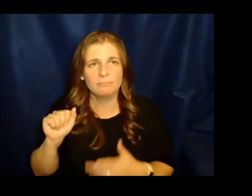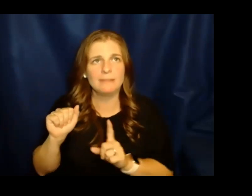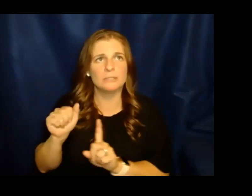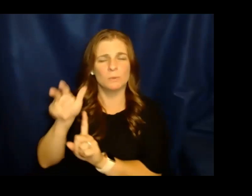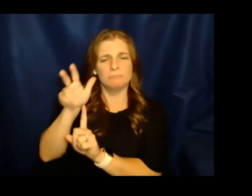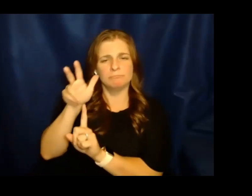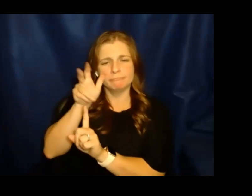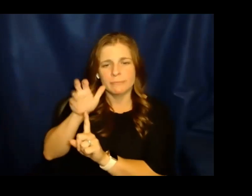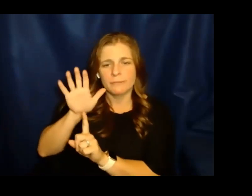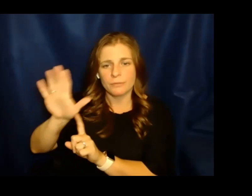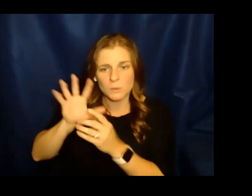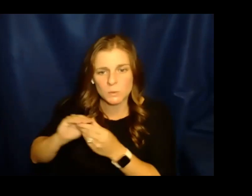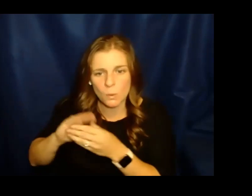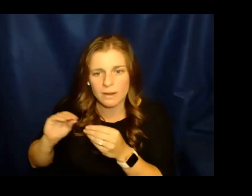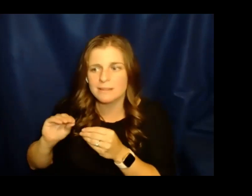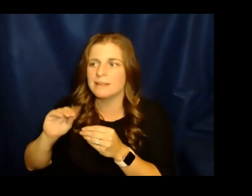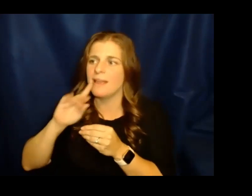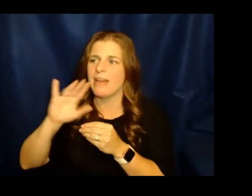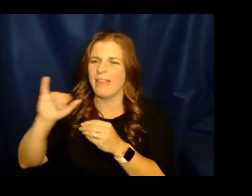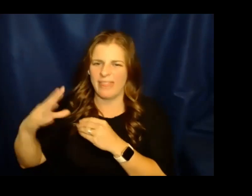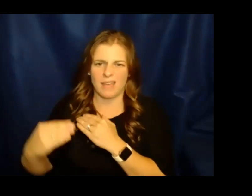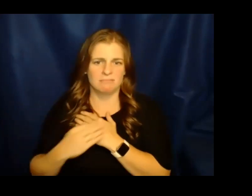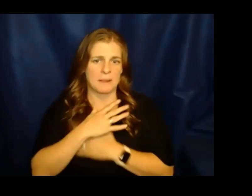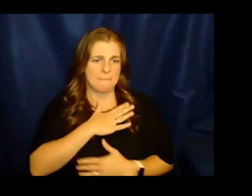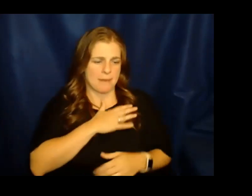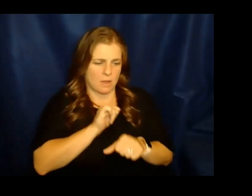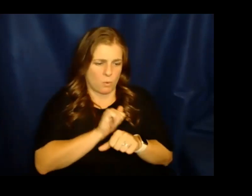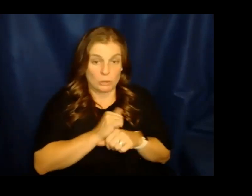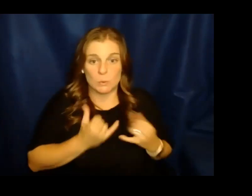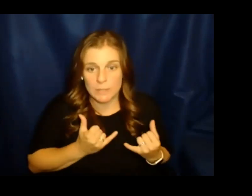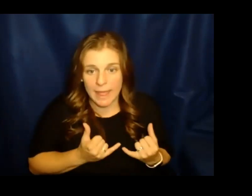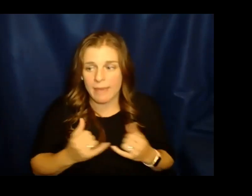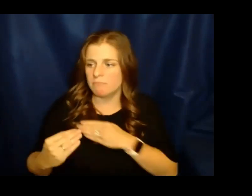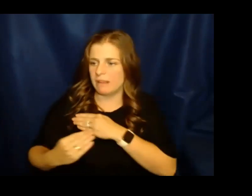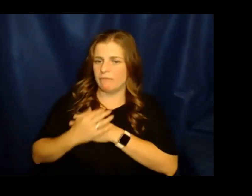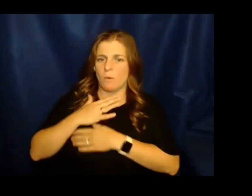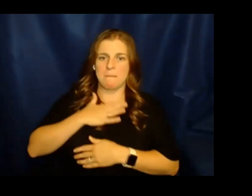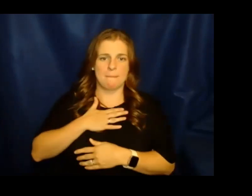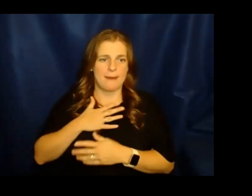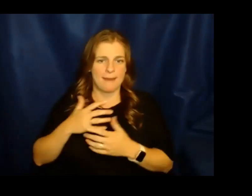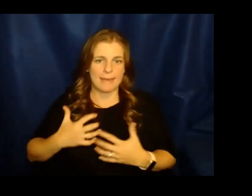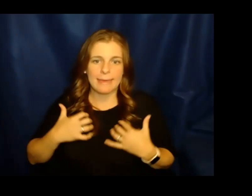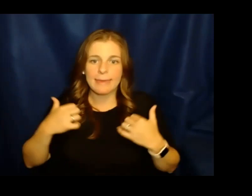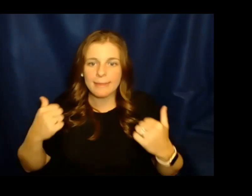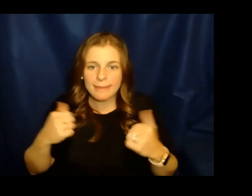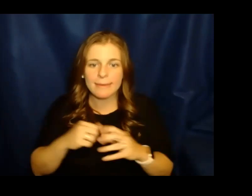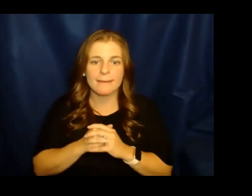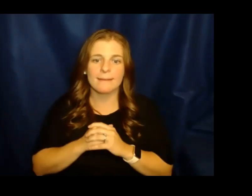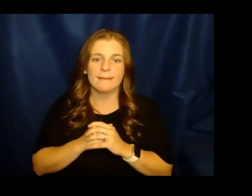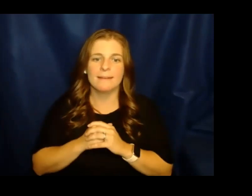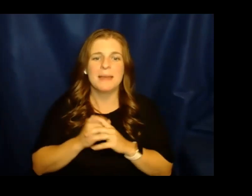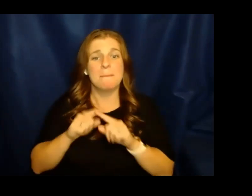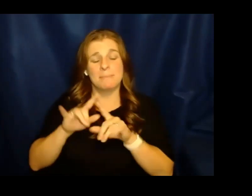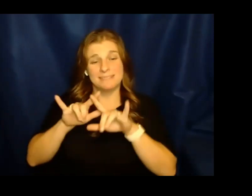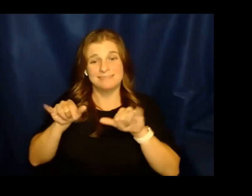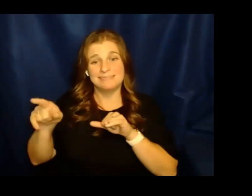my work today and my own healing, but also inspire me to heed